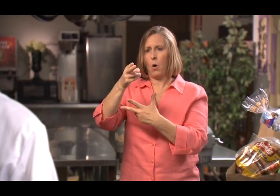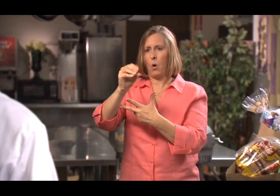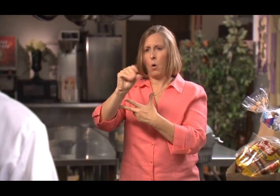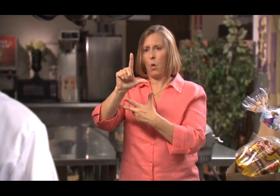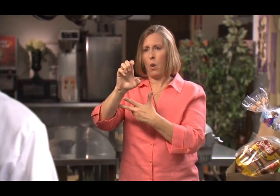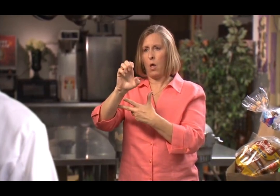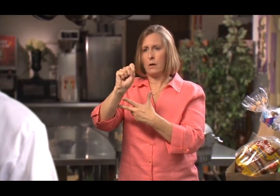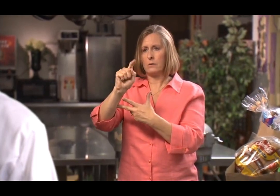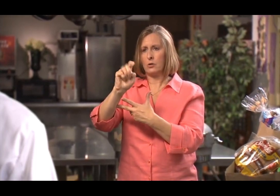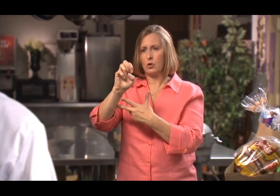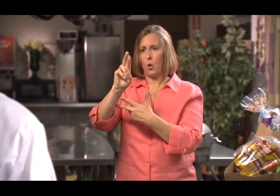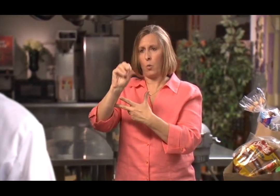and cholesterol.